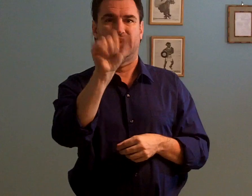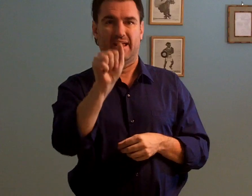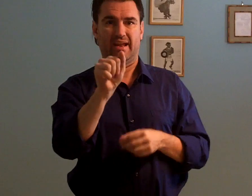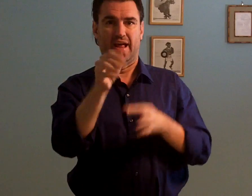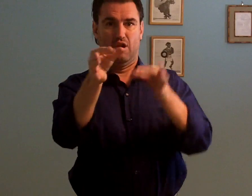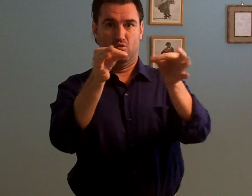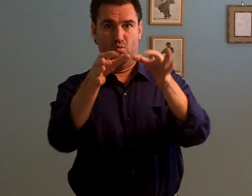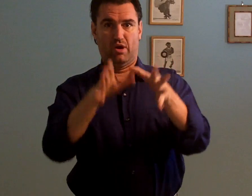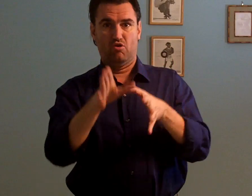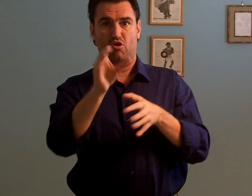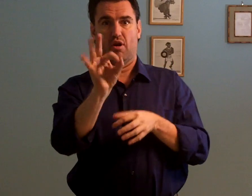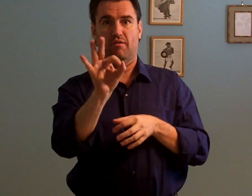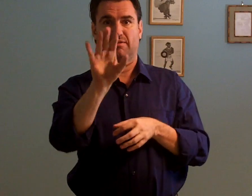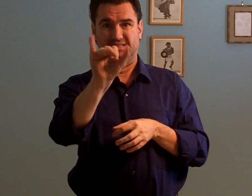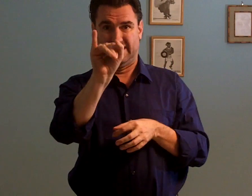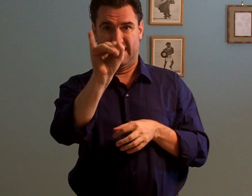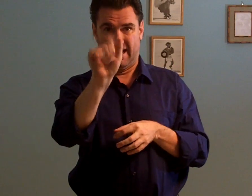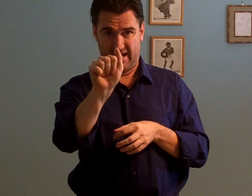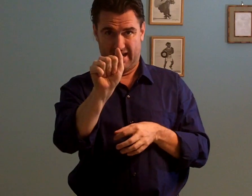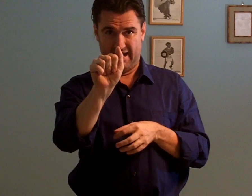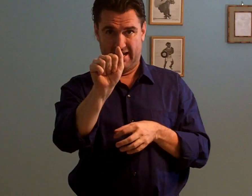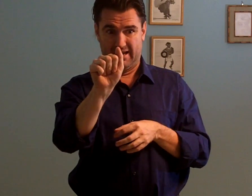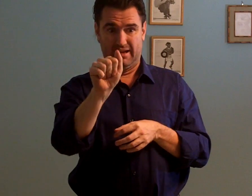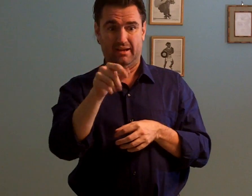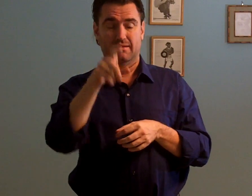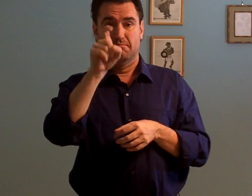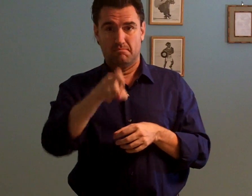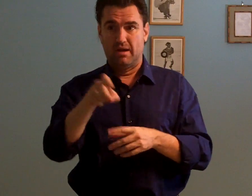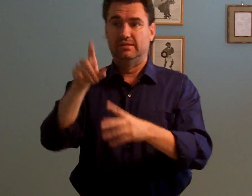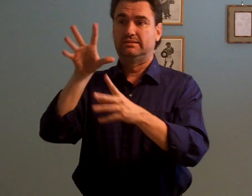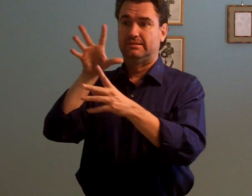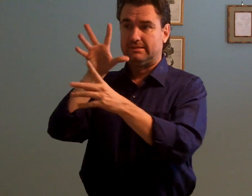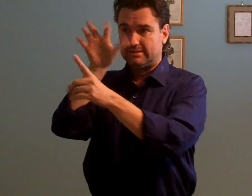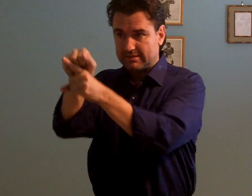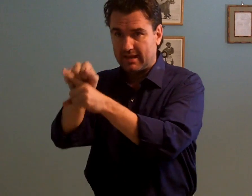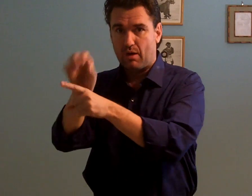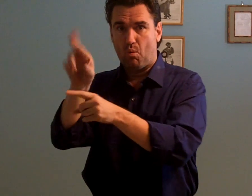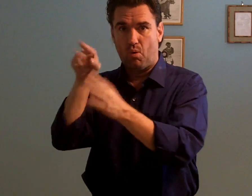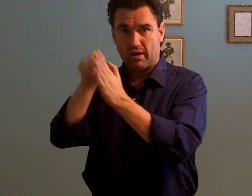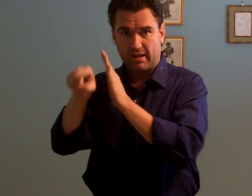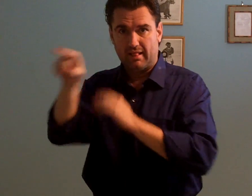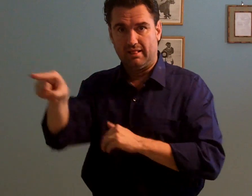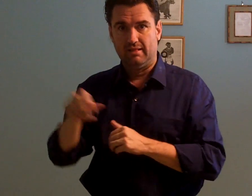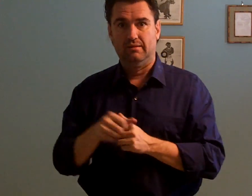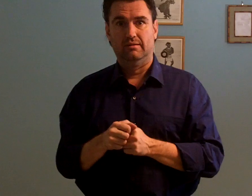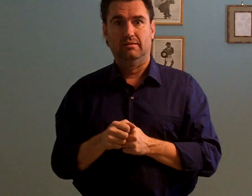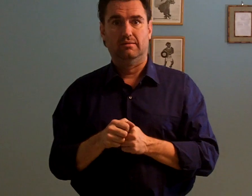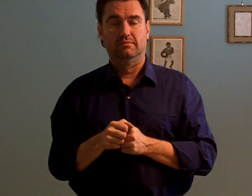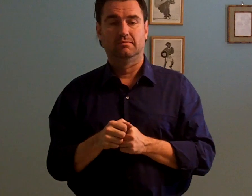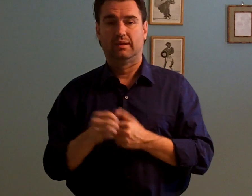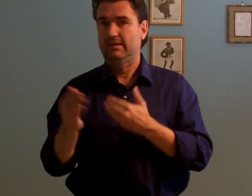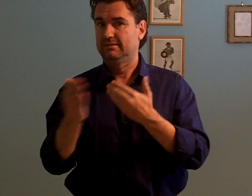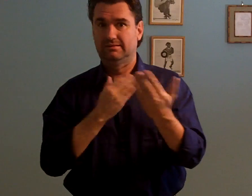of our war against Al-Qaeda, even as we continued our broader efforts to disrupt, dismantle, and defeat his